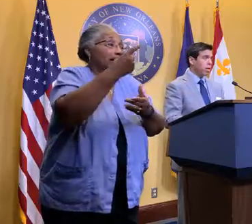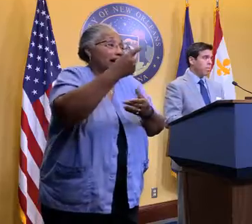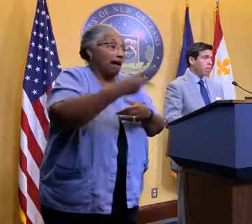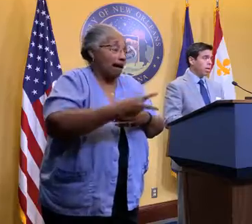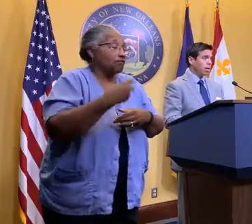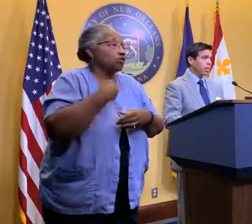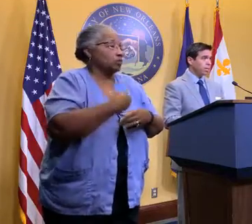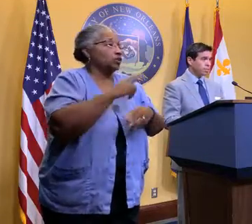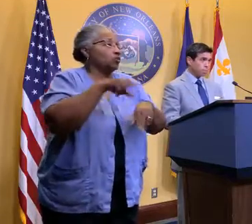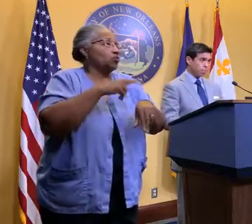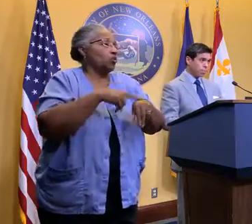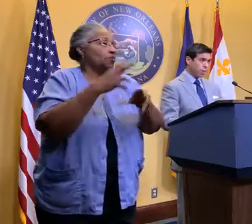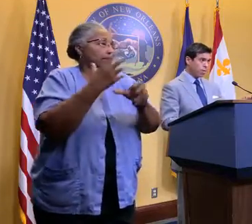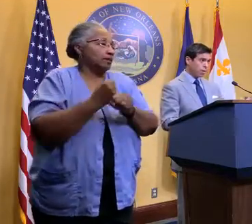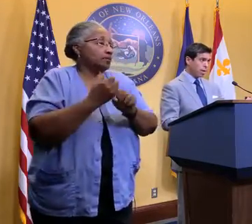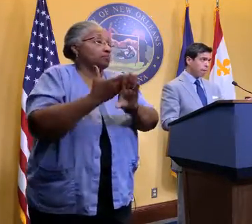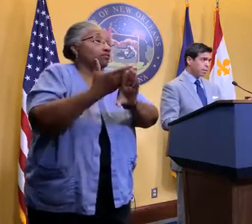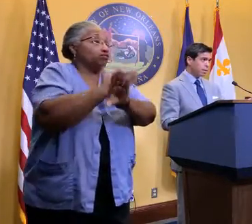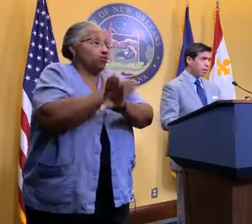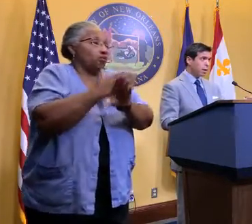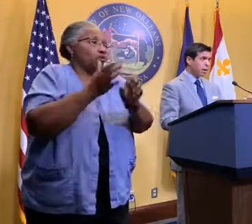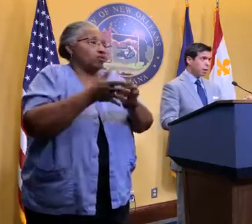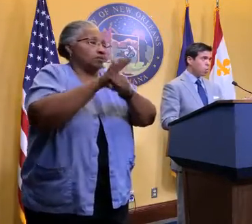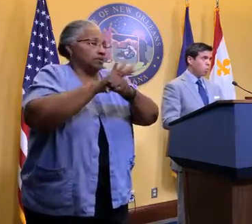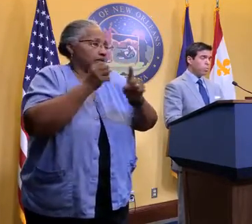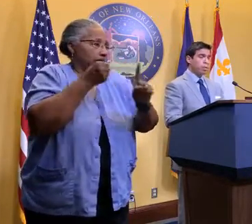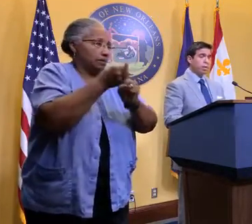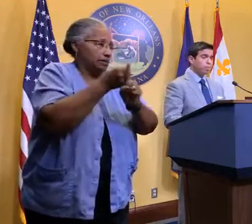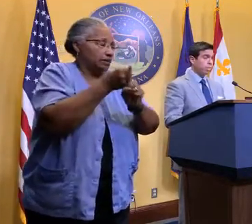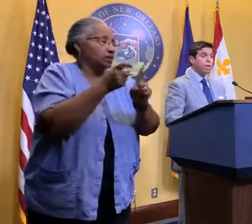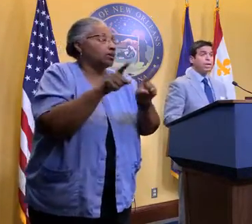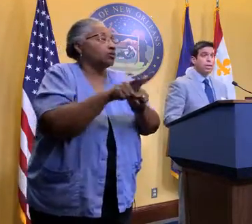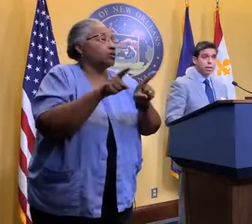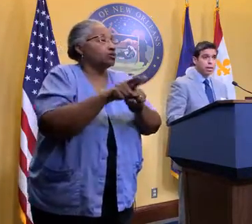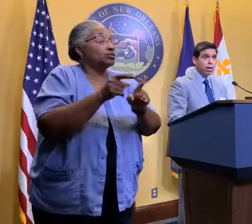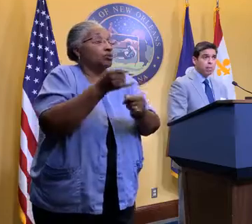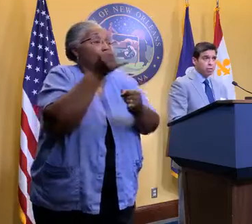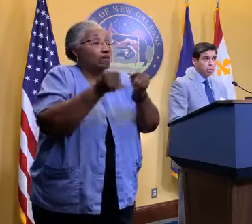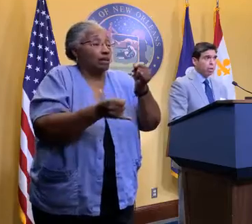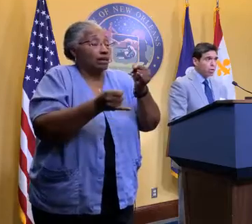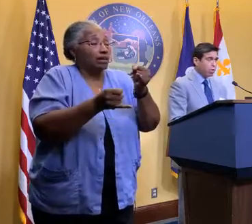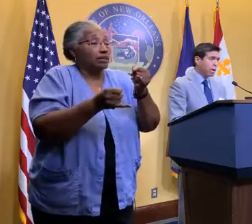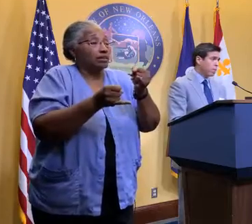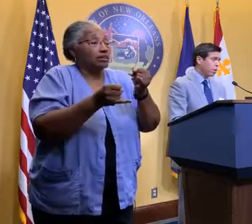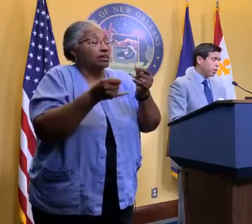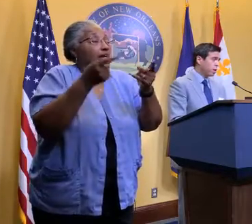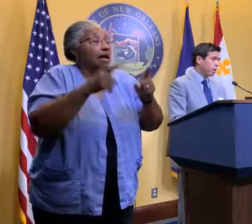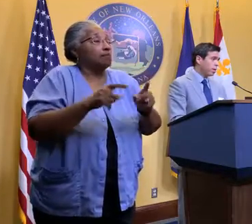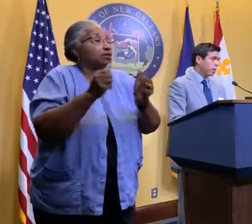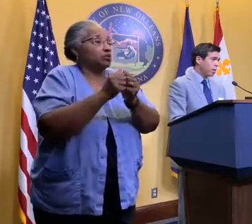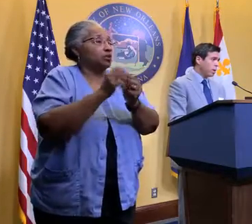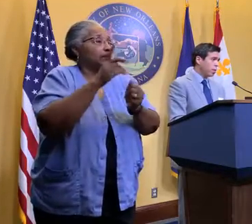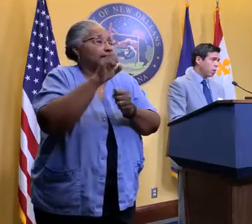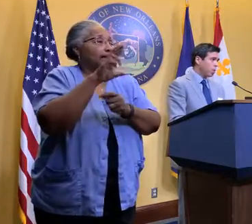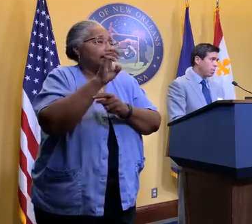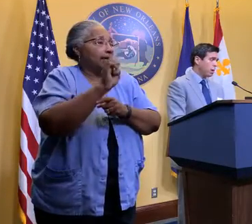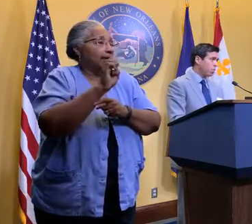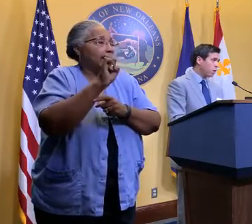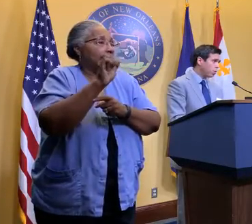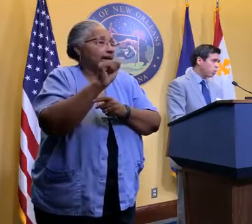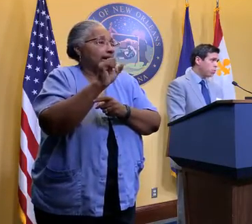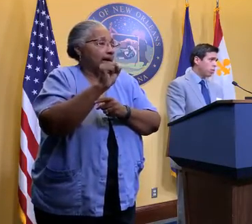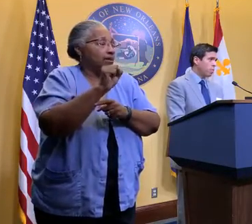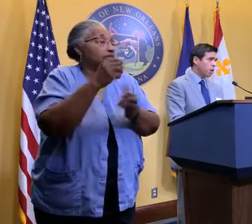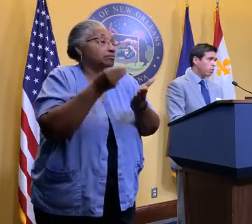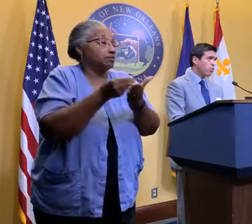past, pre-pandemic. And then lastly, what becomes, if anything, for the CARES Act. But at the end of the day,